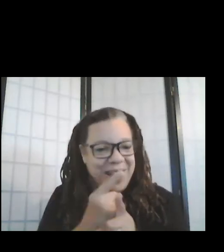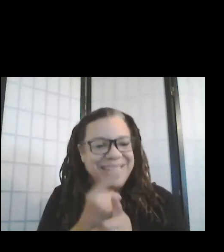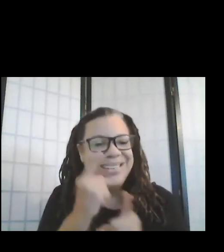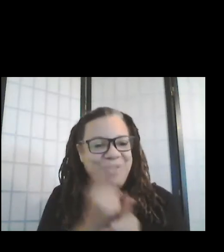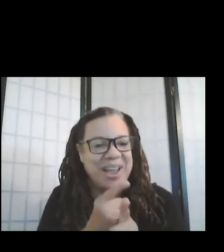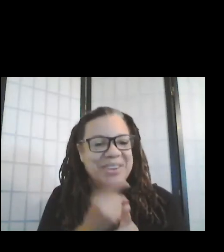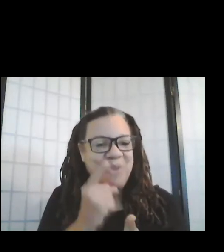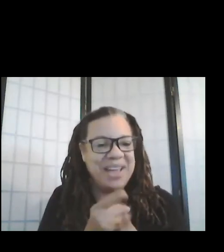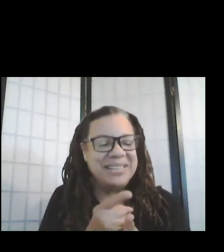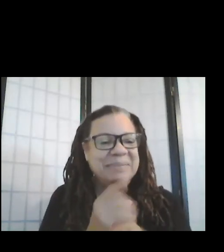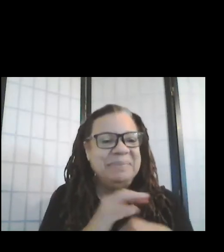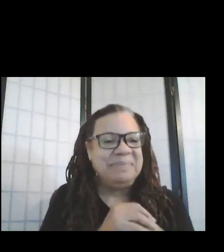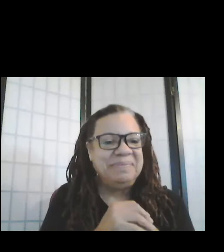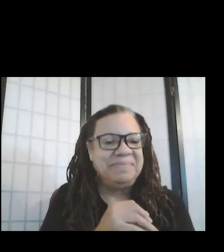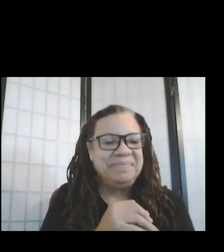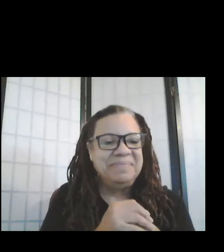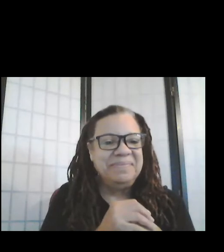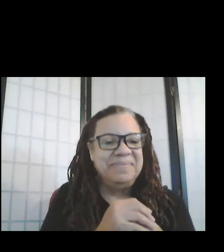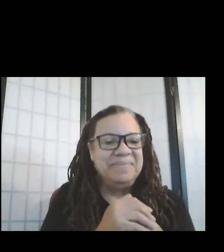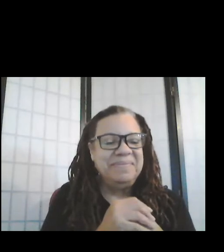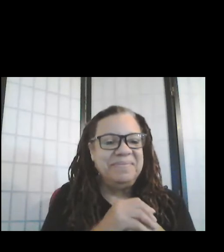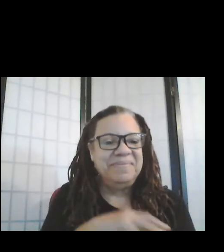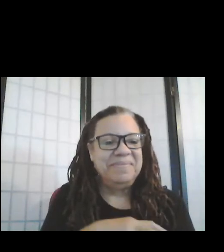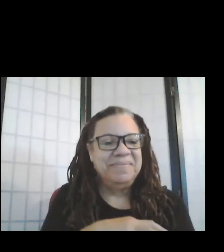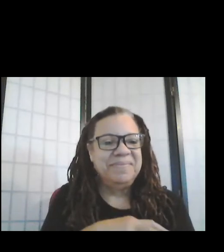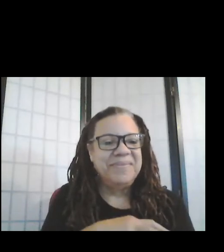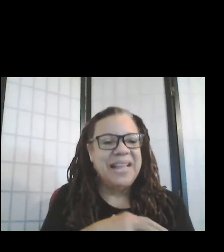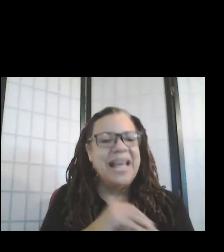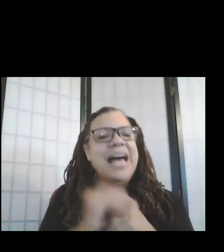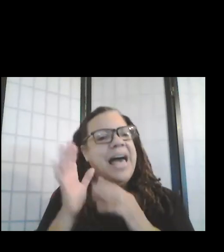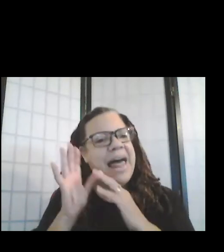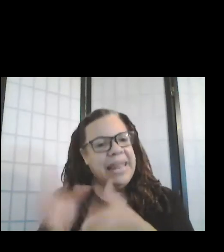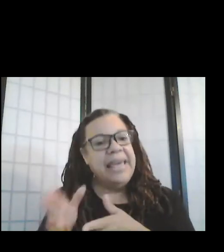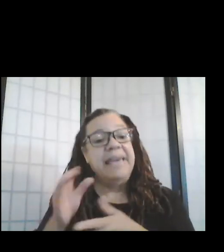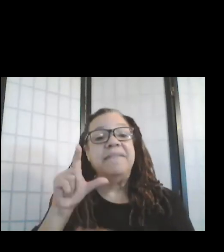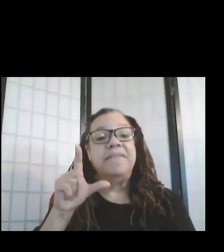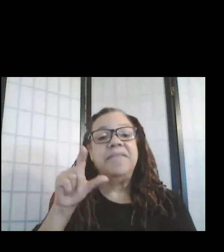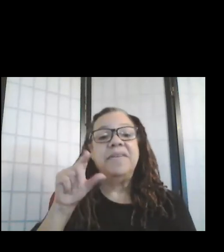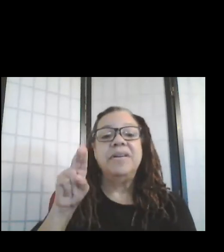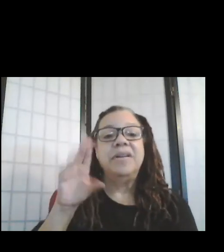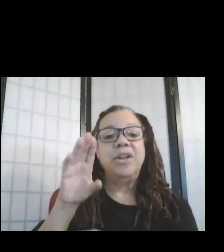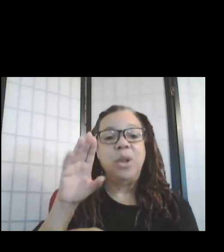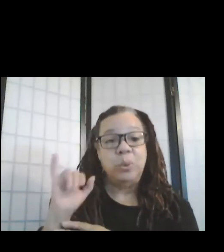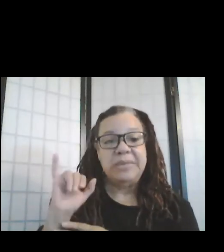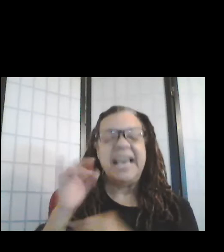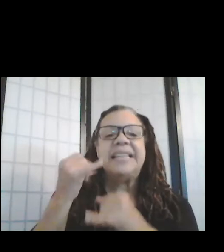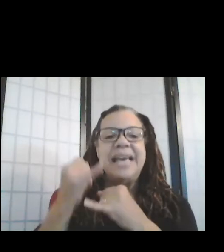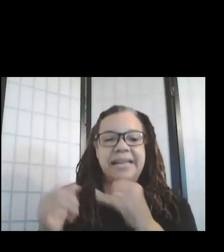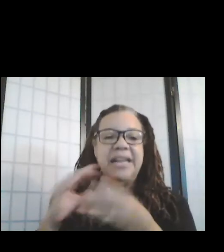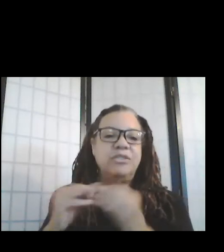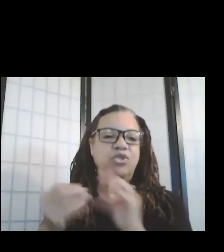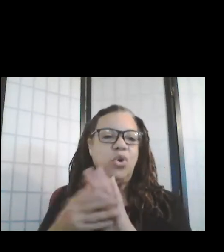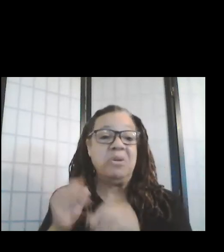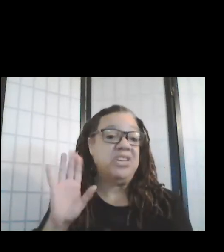And I kind of leave Lucy at the end of that story to kind of her